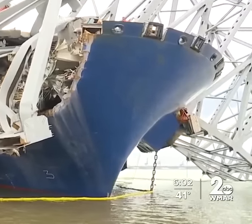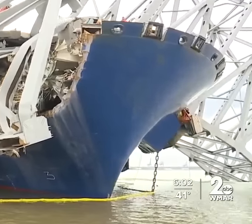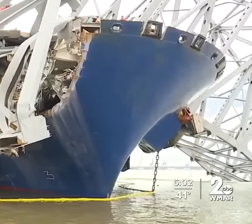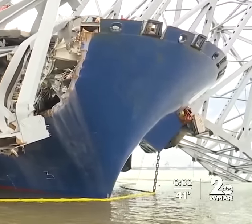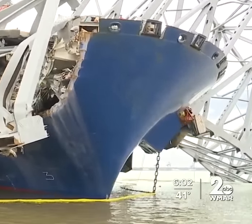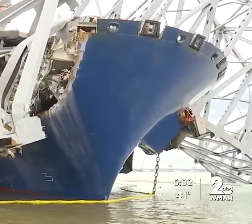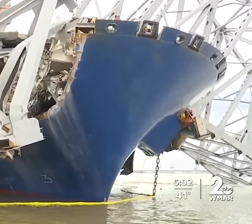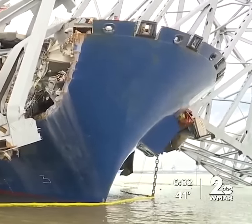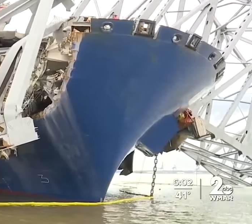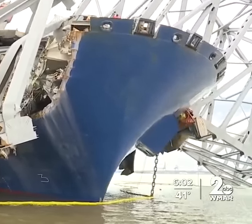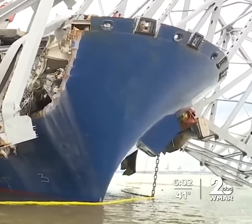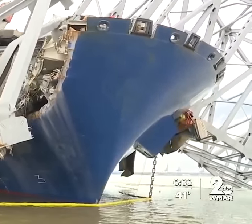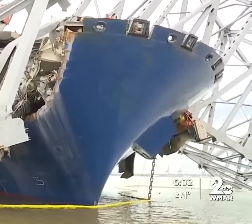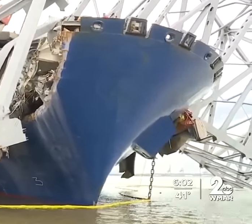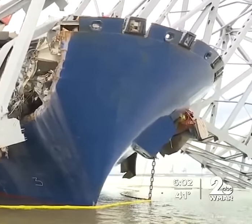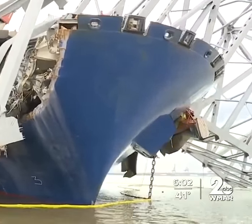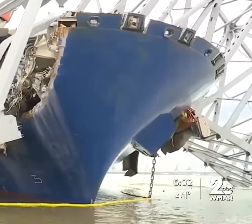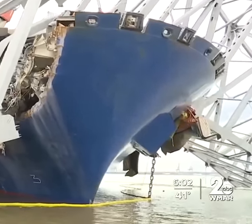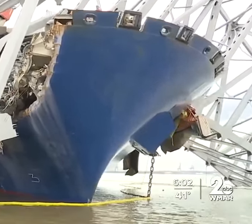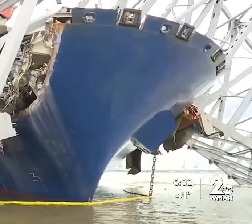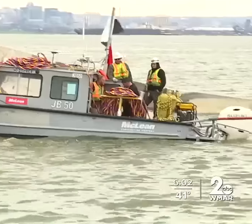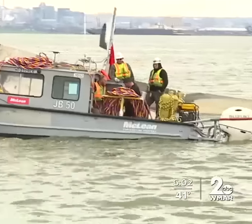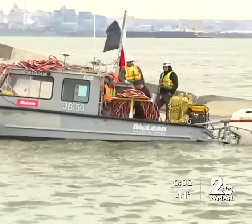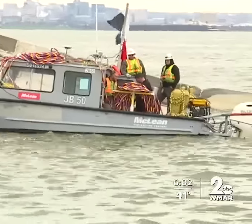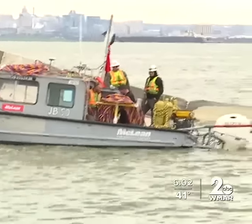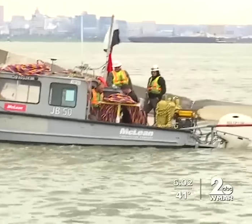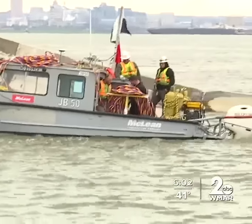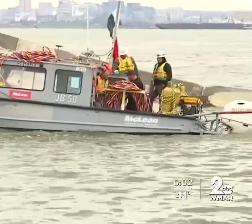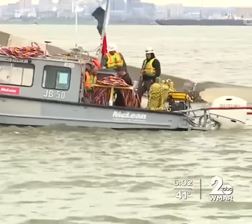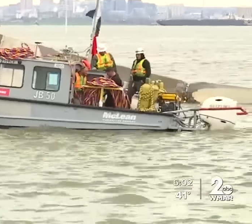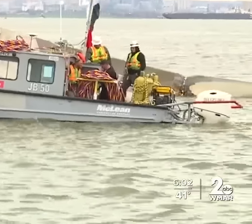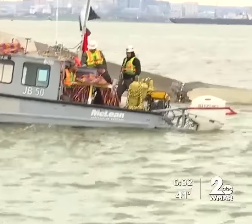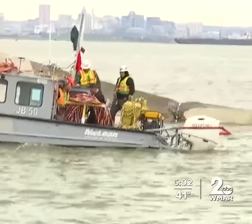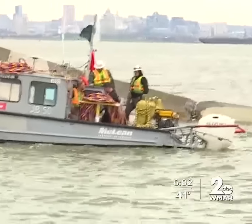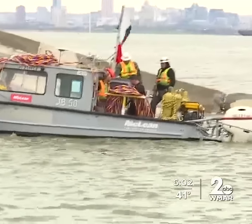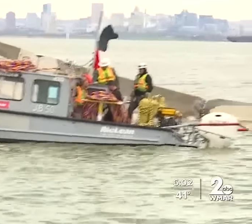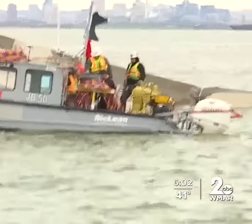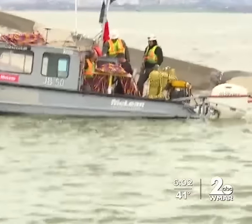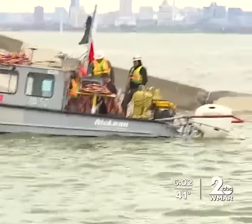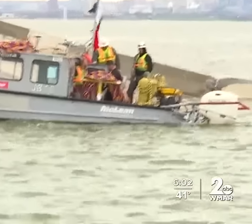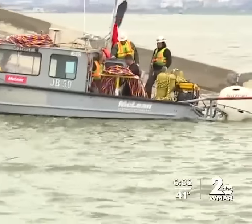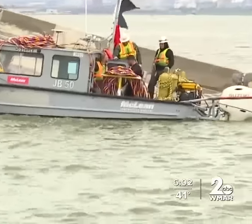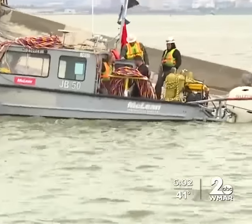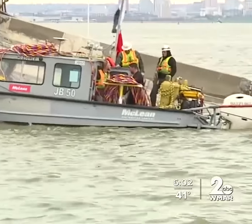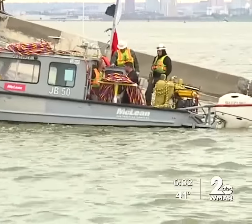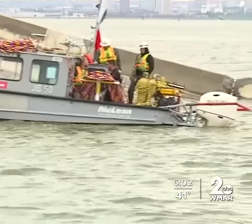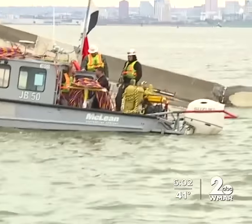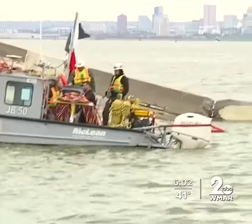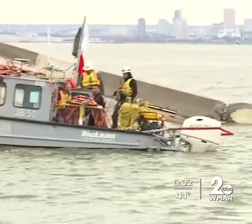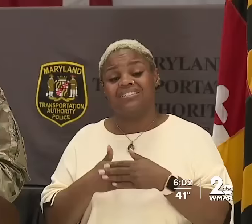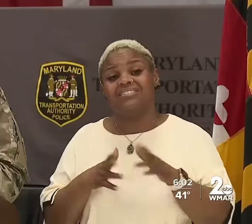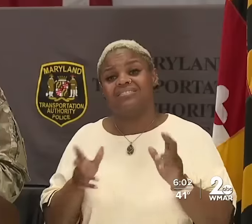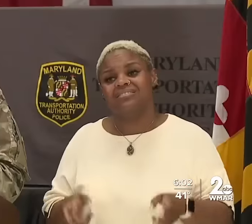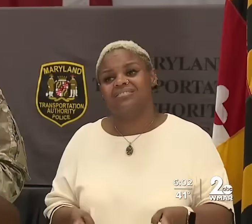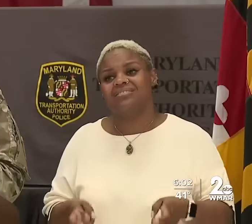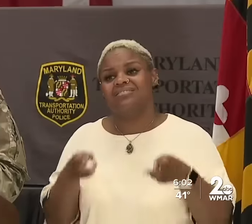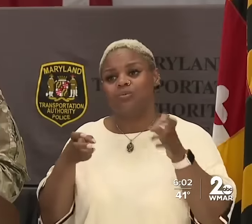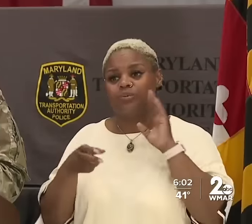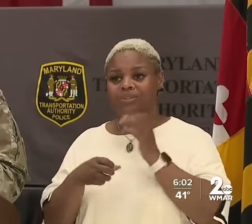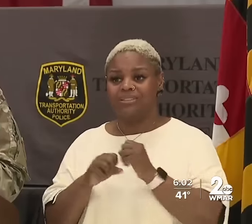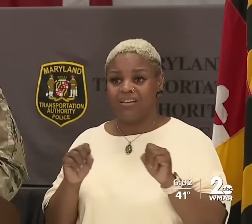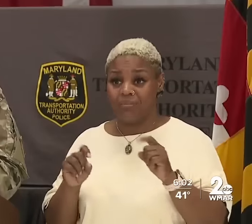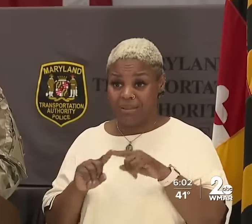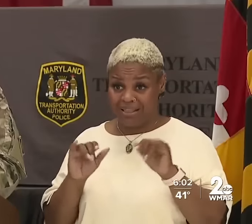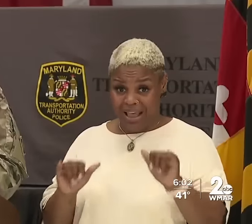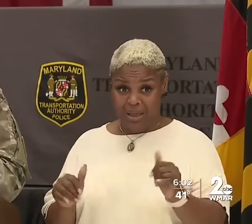still searching for the bodies of the four remaining victims. That's happening as the dive teams are conducting salvage operations. In that